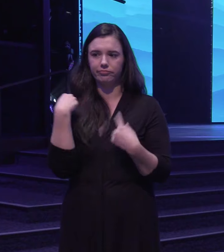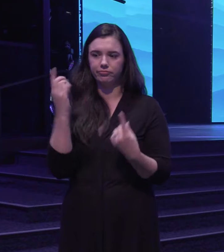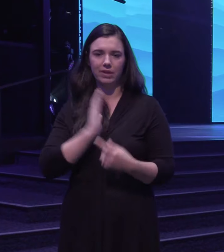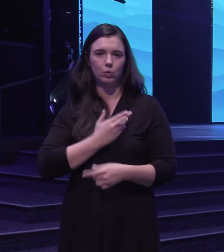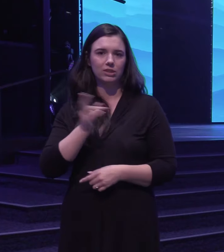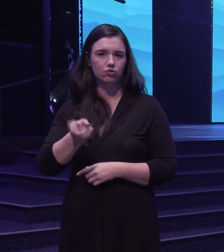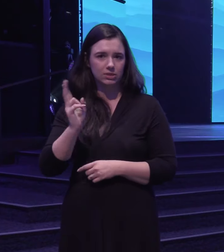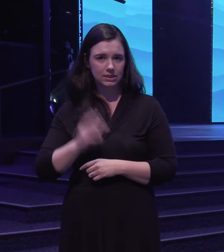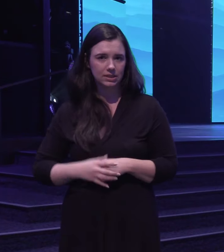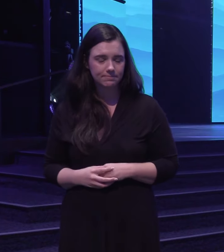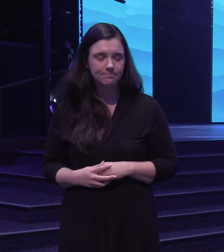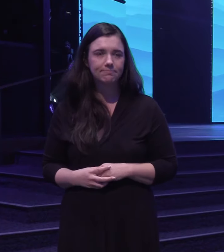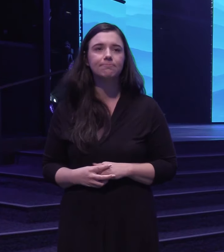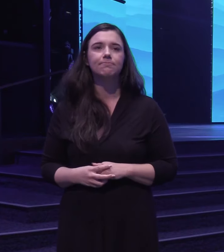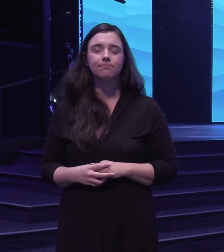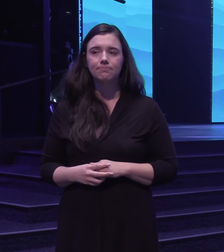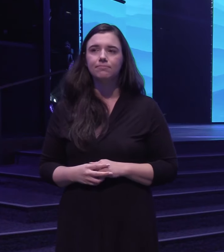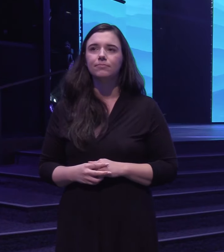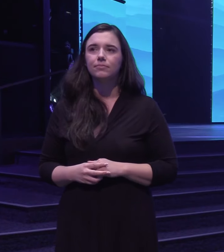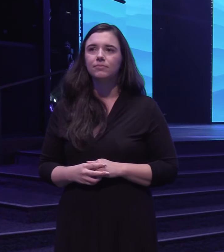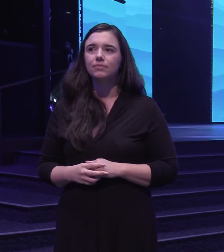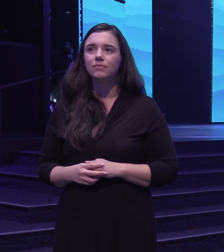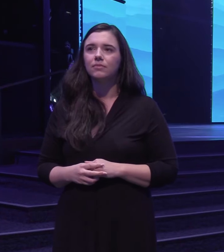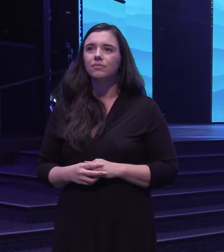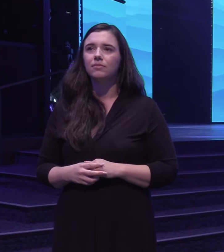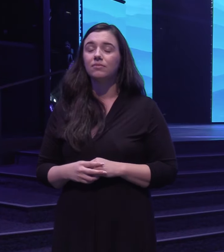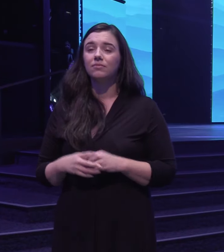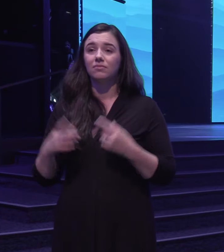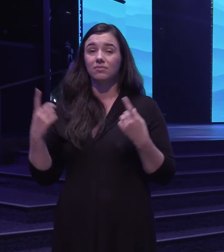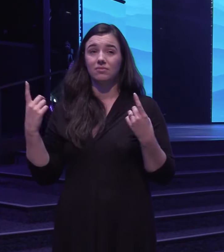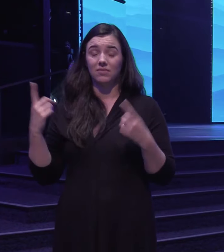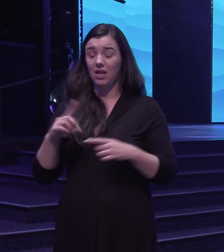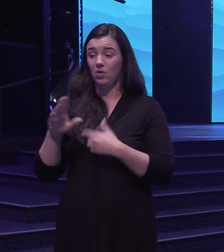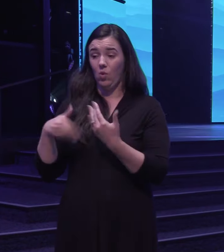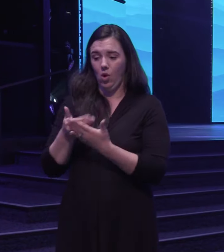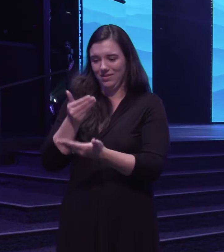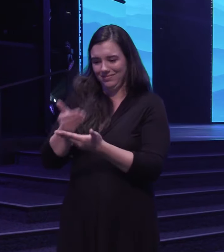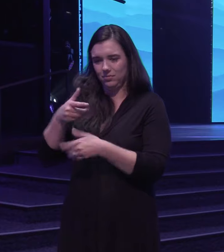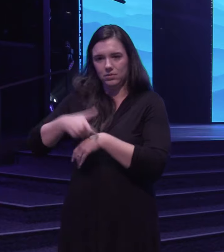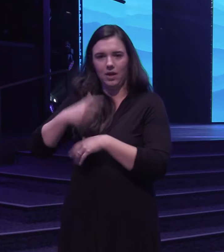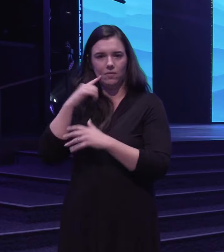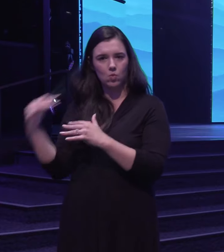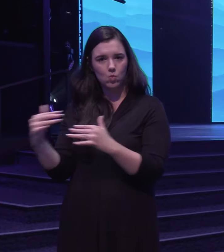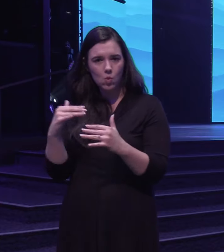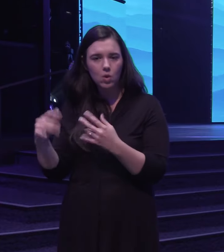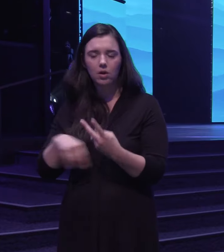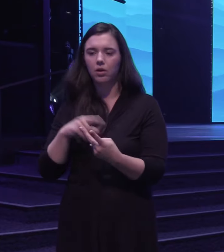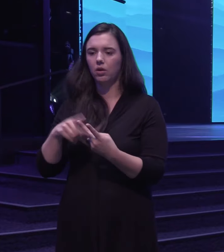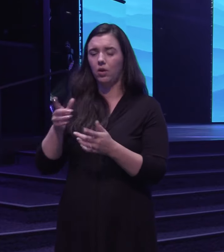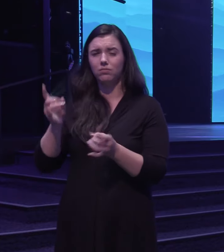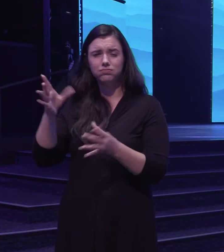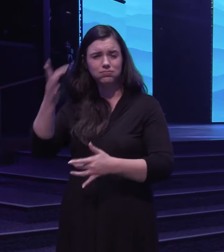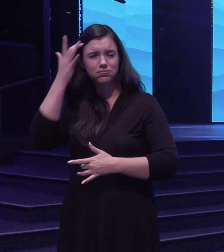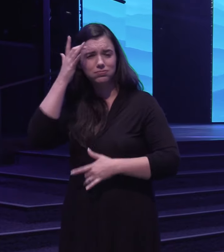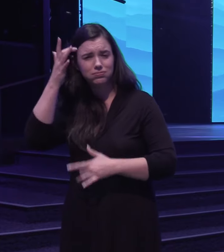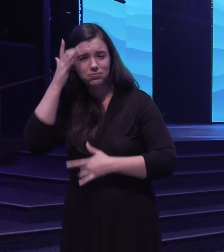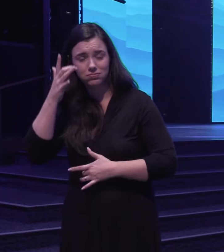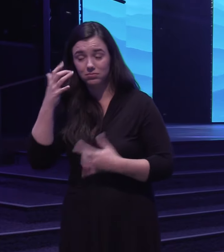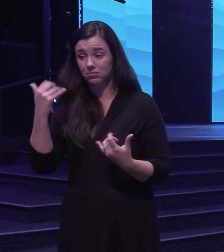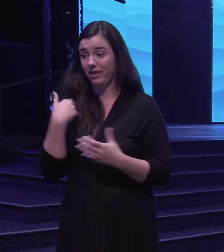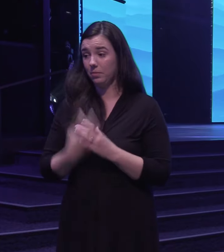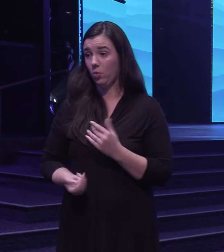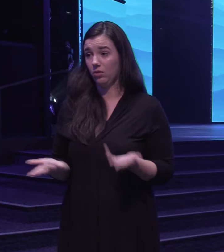our country. And they were all around the times of wars or pestilence. And now